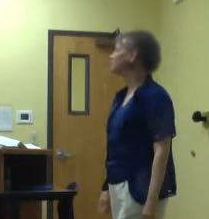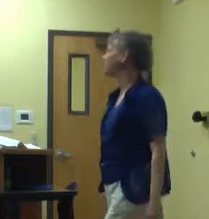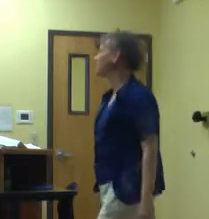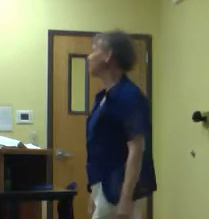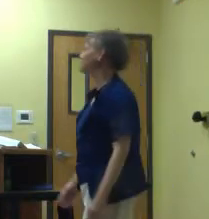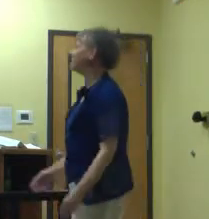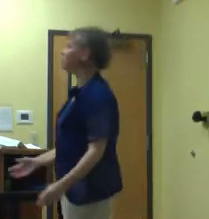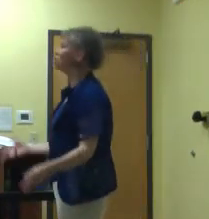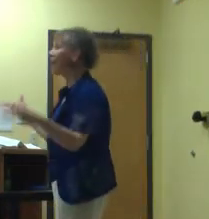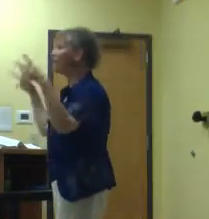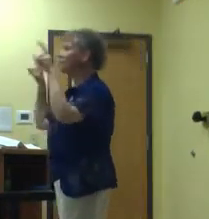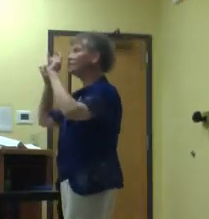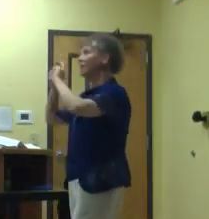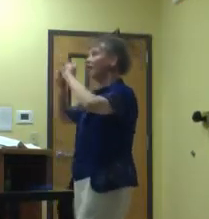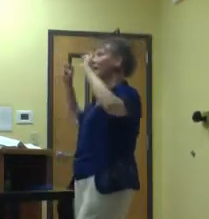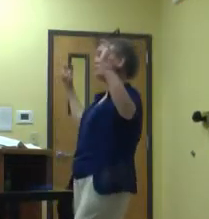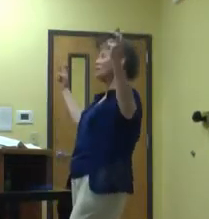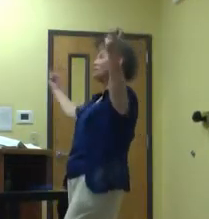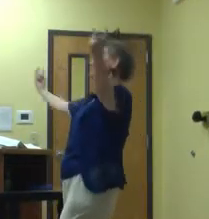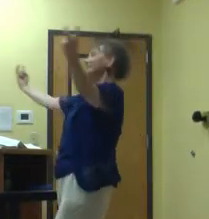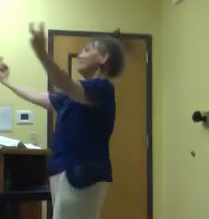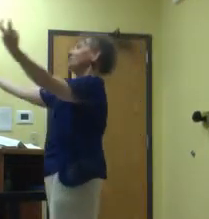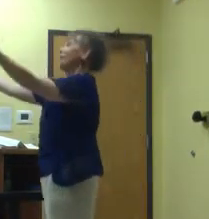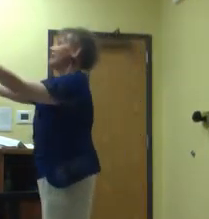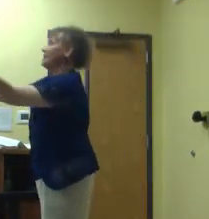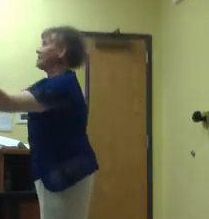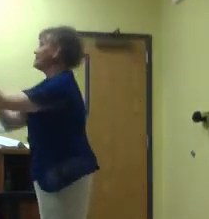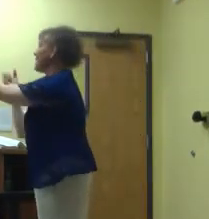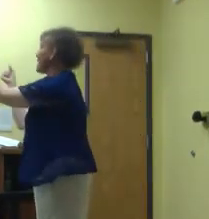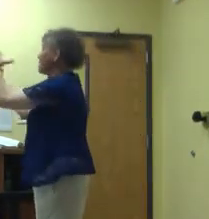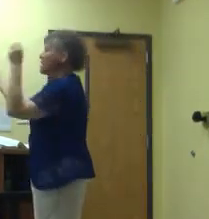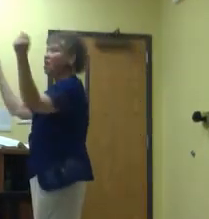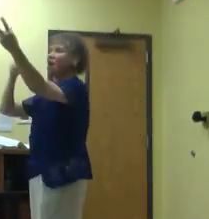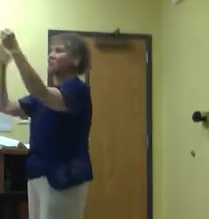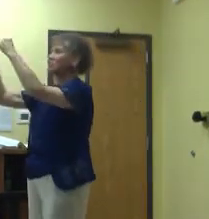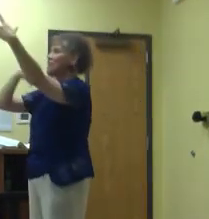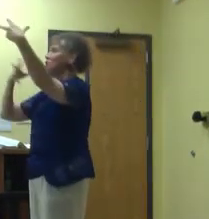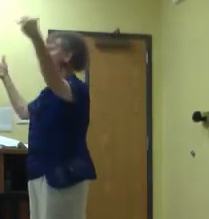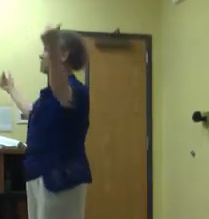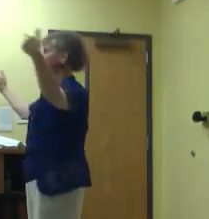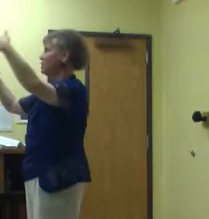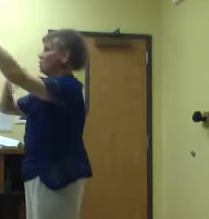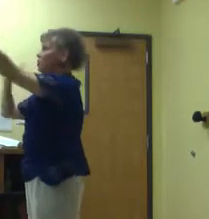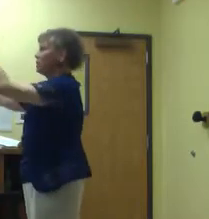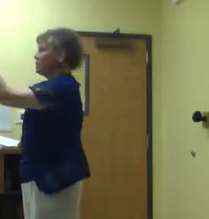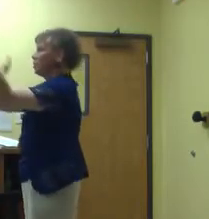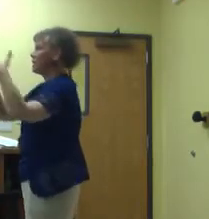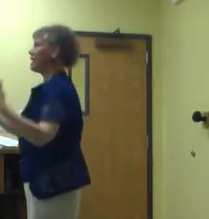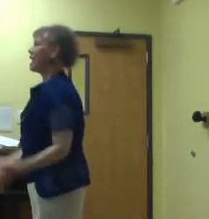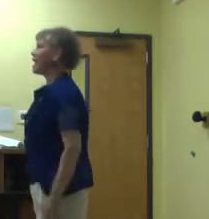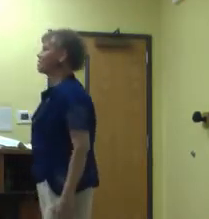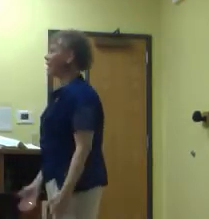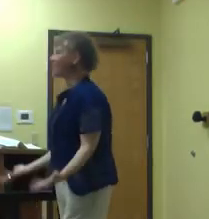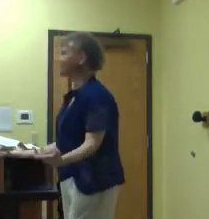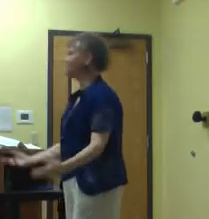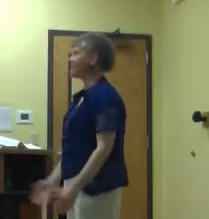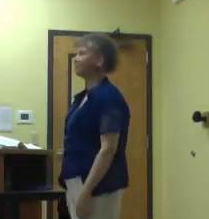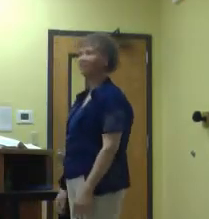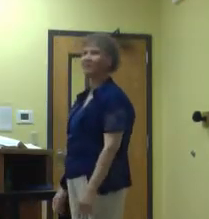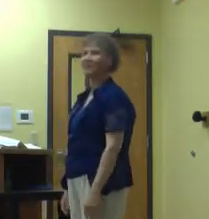time at a deaf chat and everybody was sitting around like this, and I mean conversations were going, and my husband after a little while